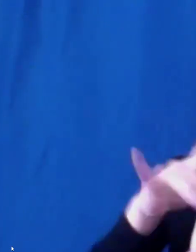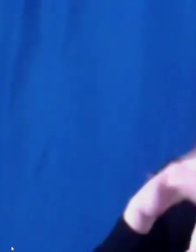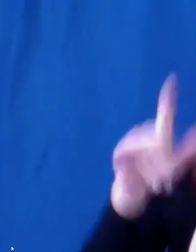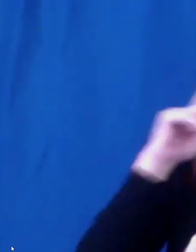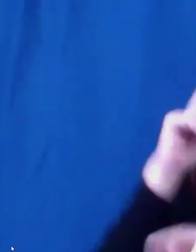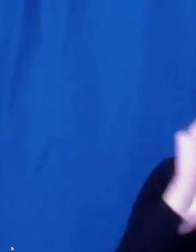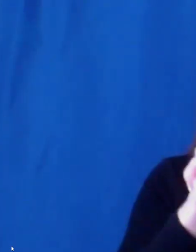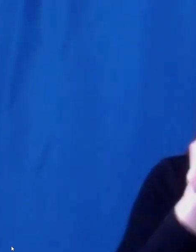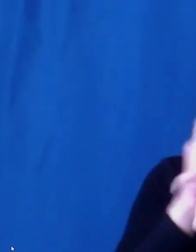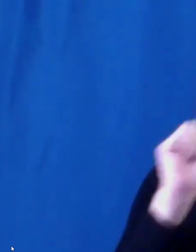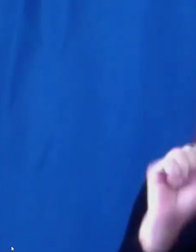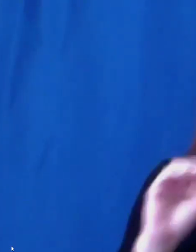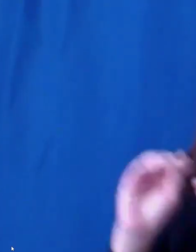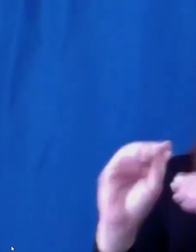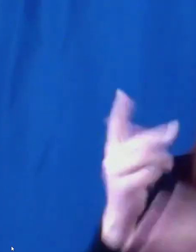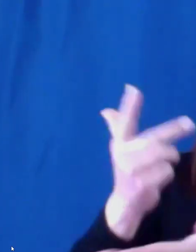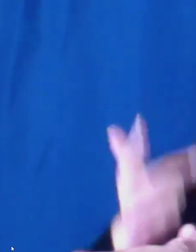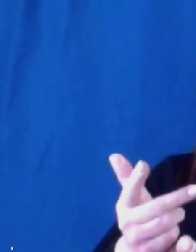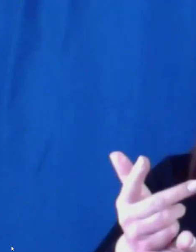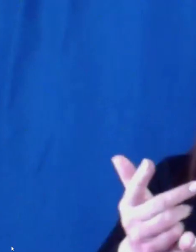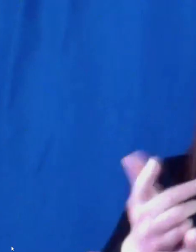over, but those spaces are available.